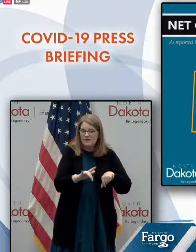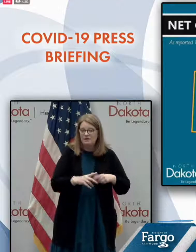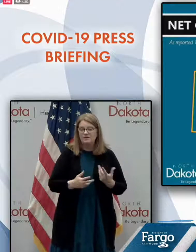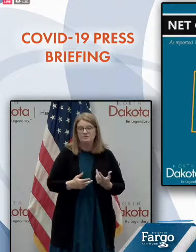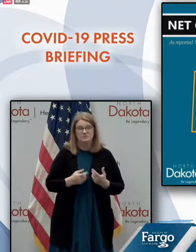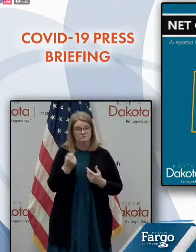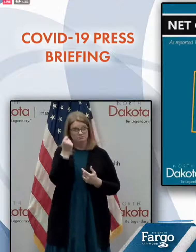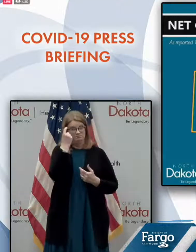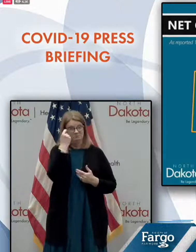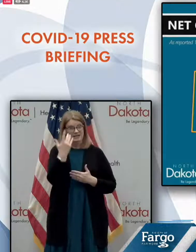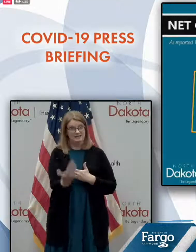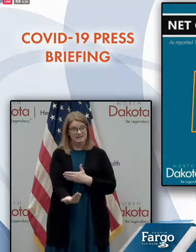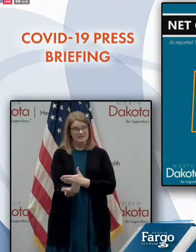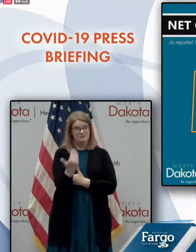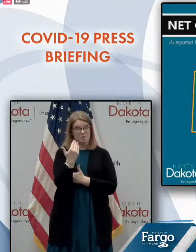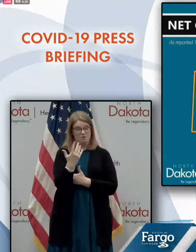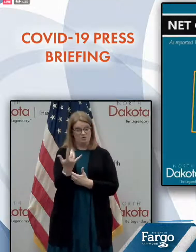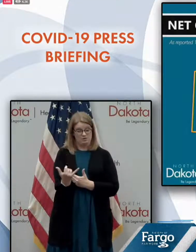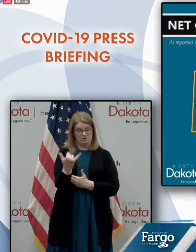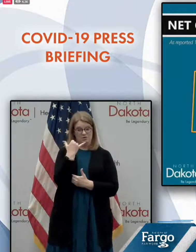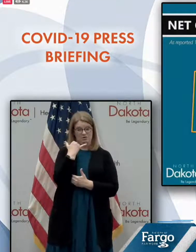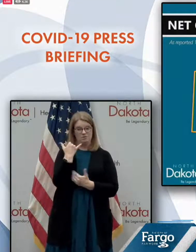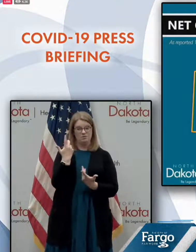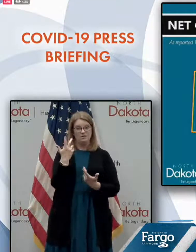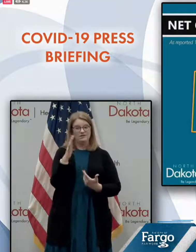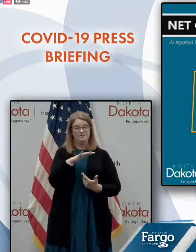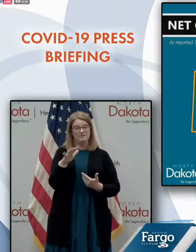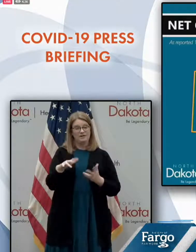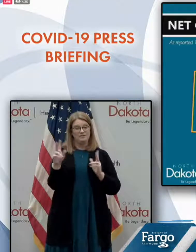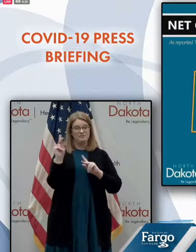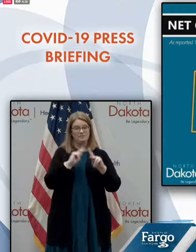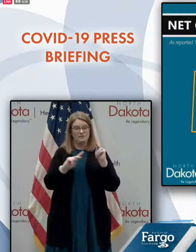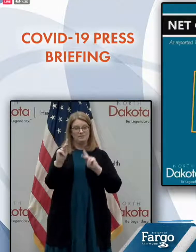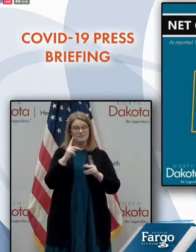this morning with over 55 participants